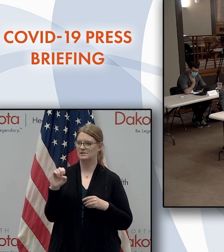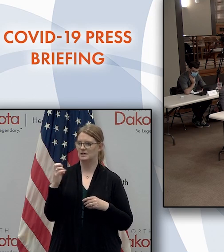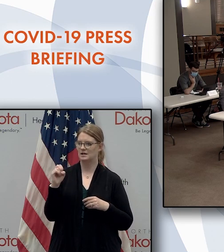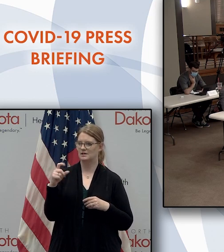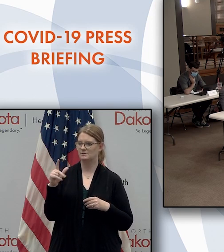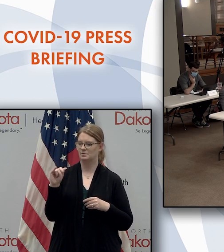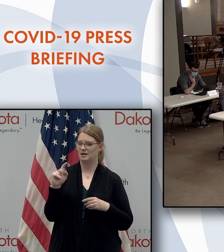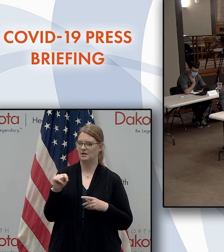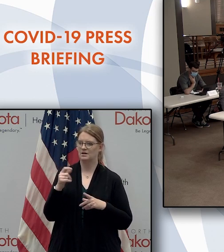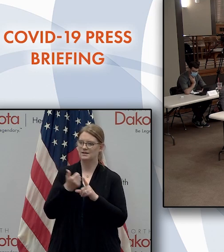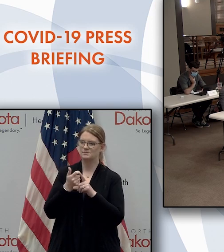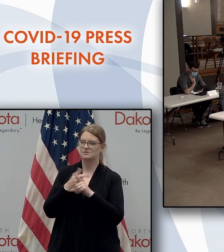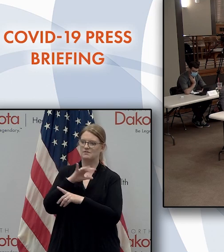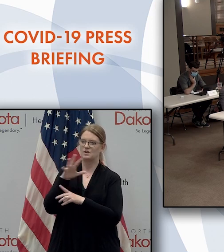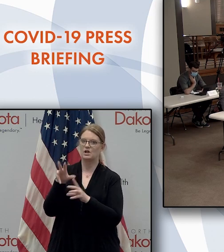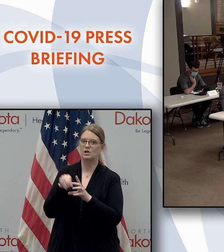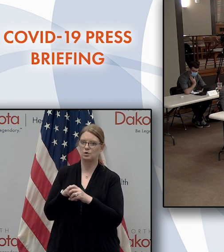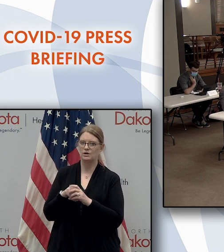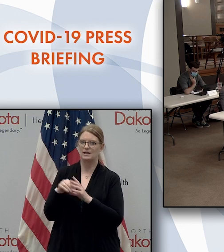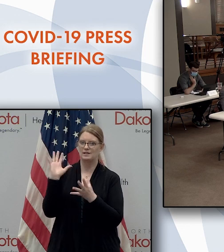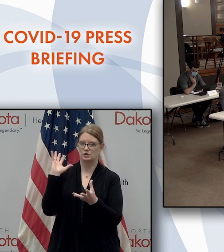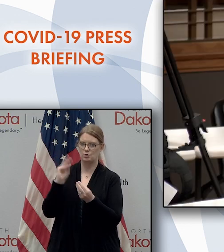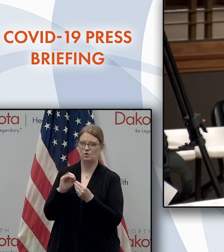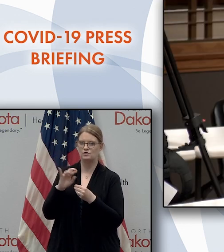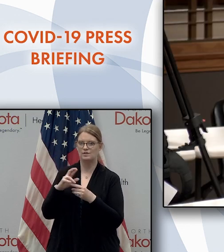totals, or are they out-of-state workers?